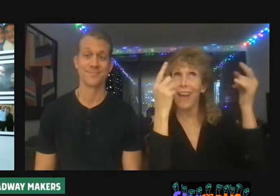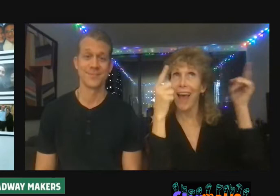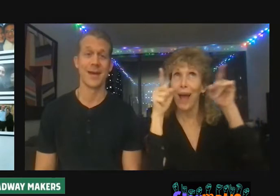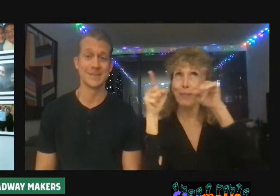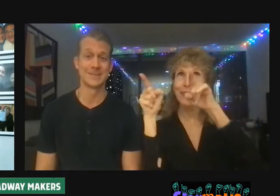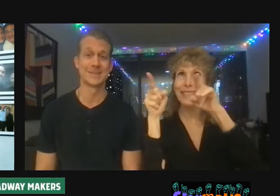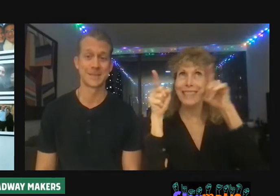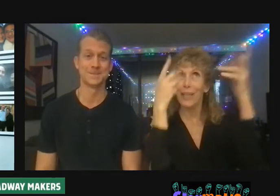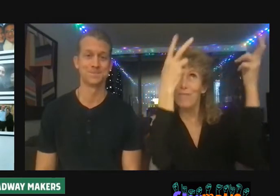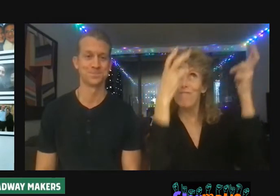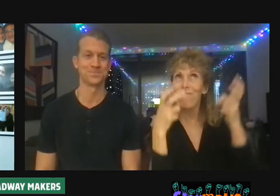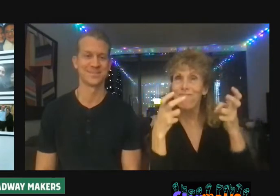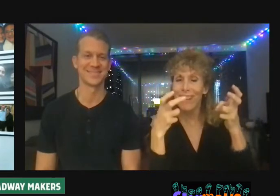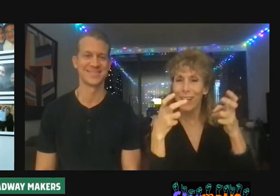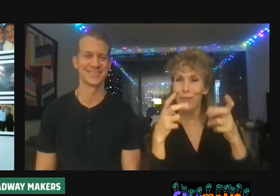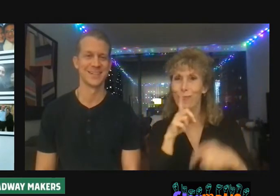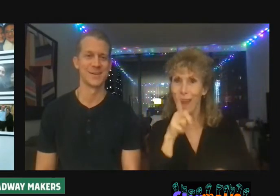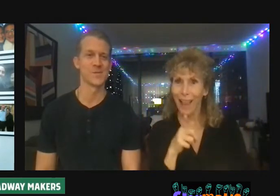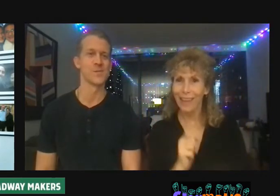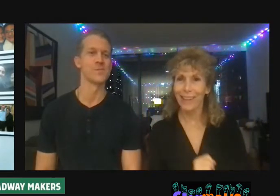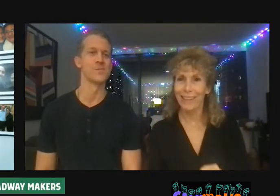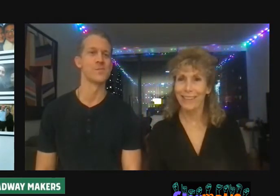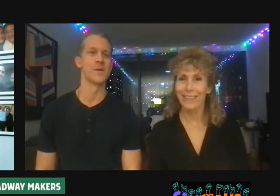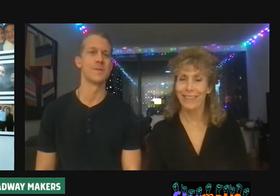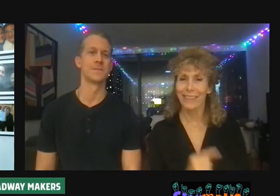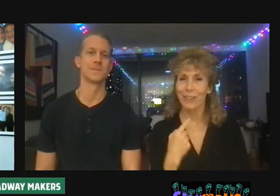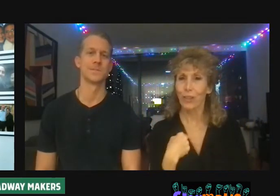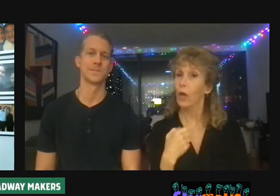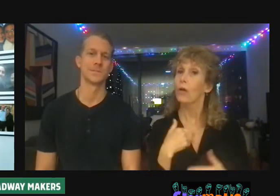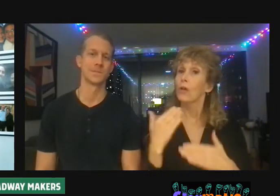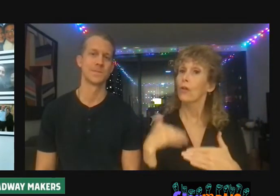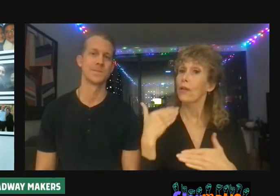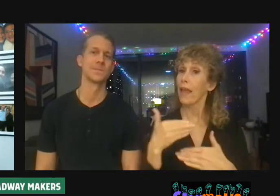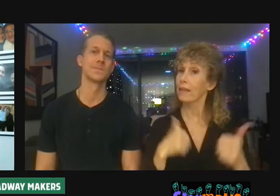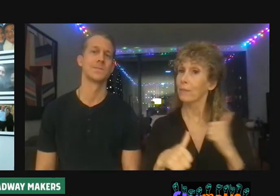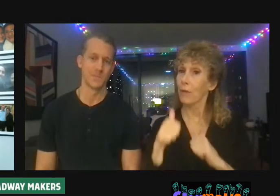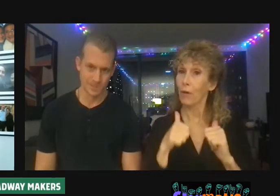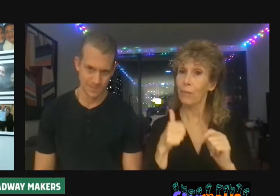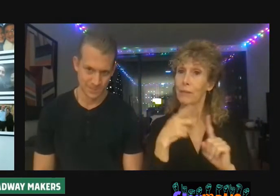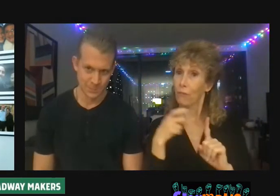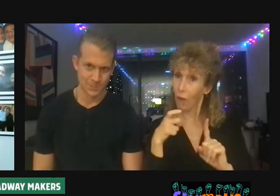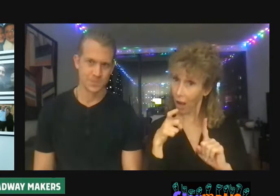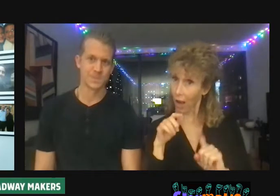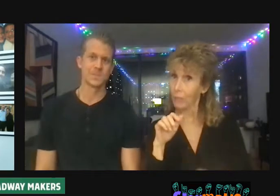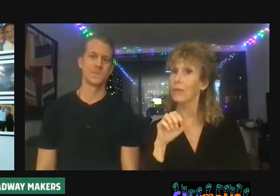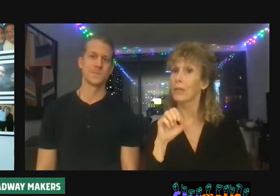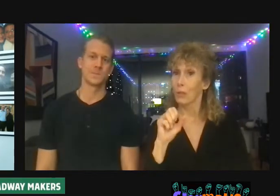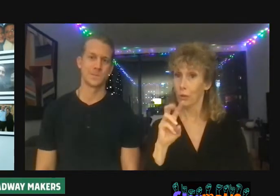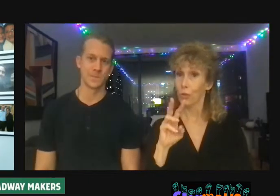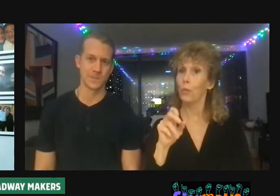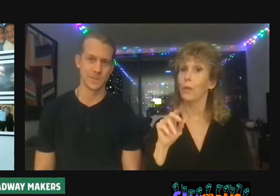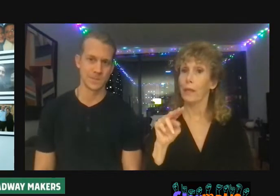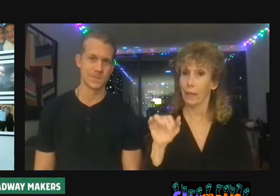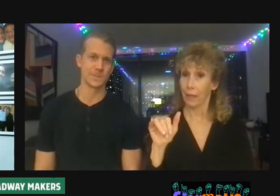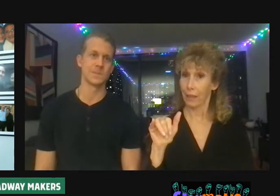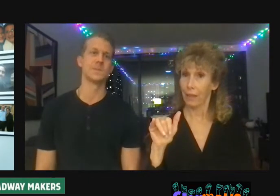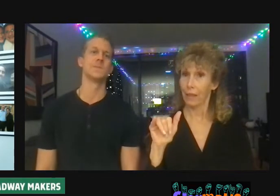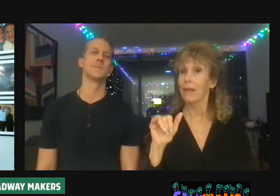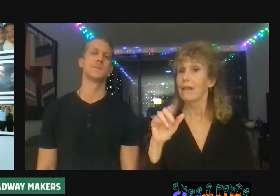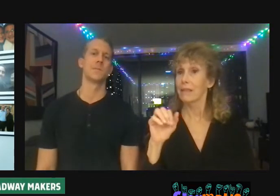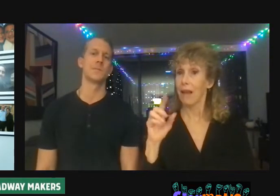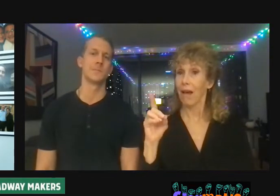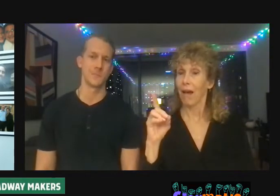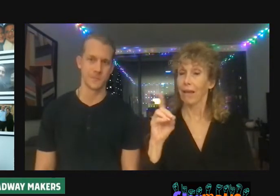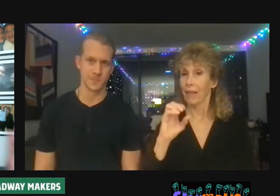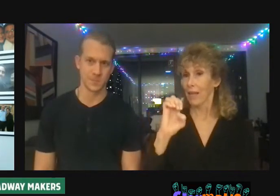happens. Yeah. Your next performance is from Sweeney Todd, Epiphany. Why